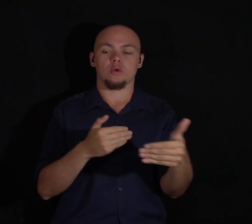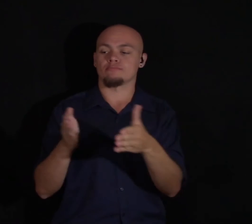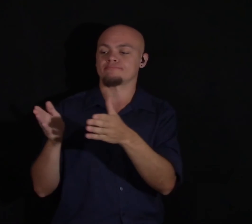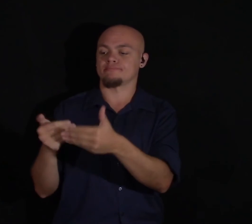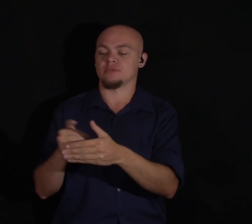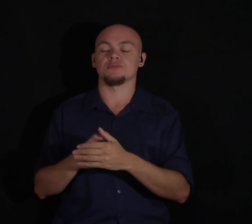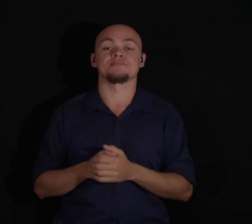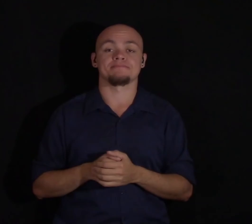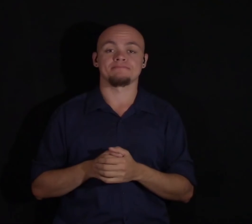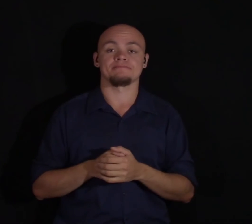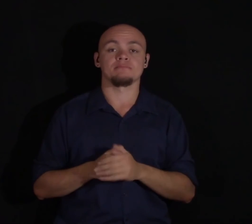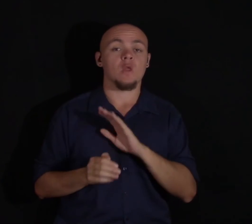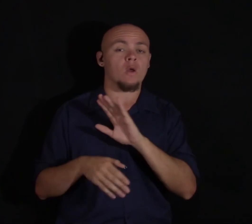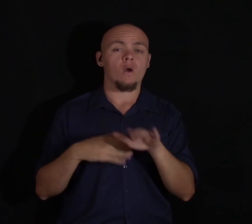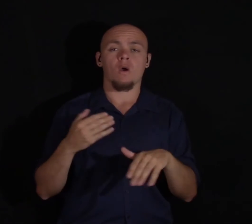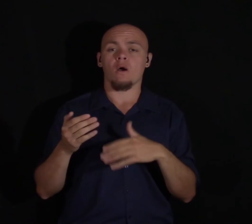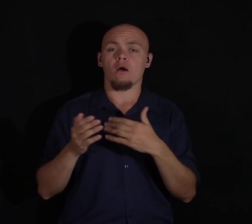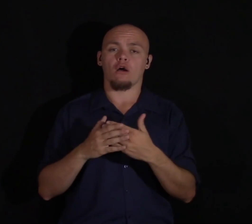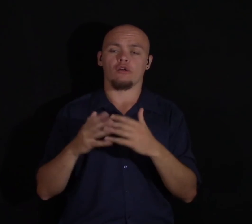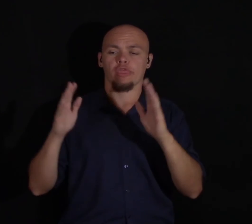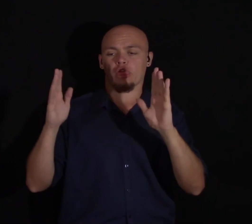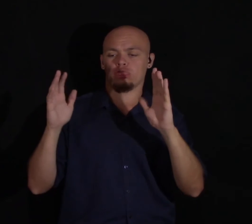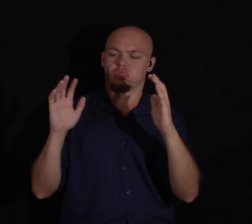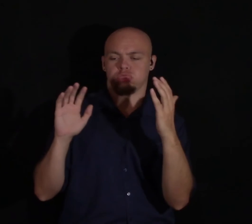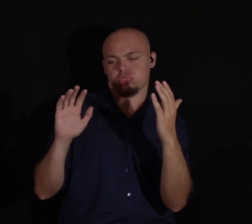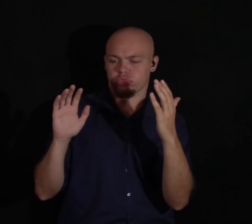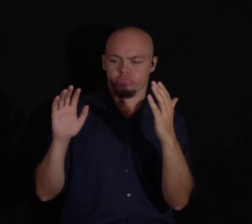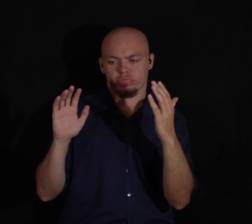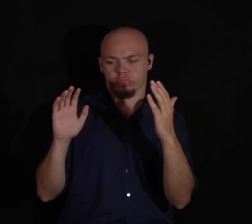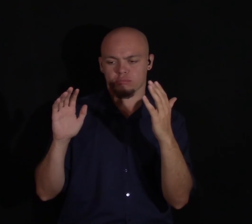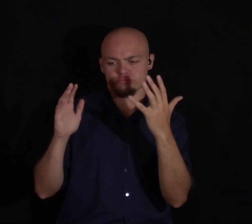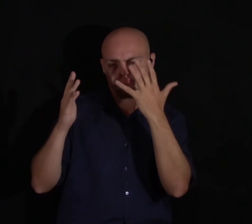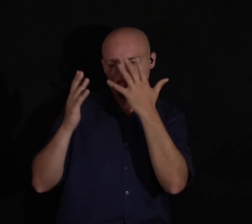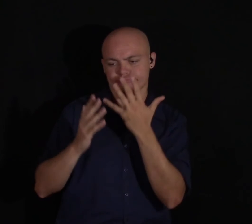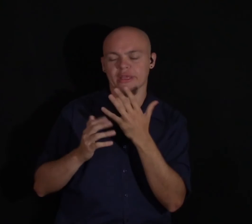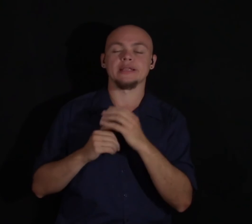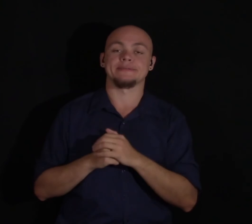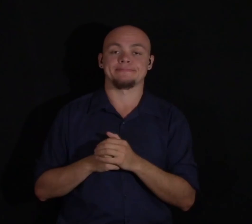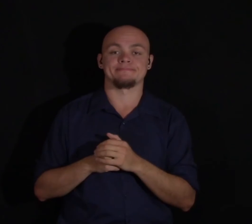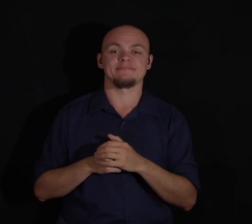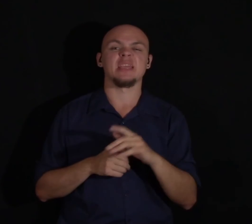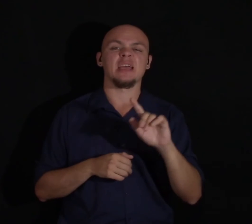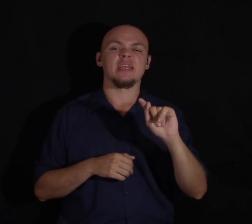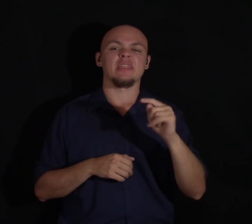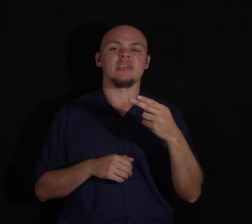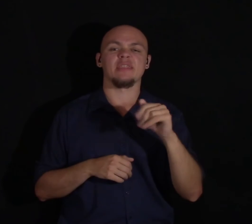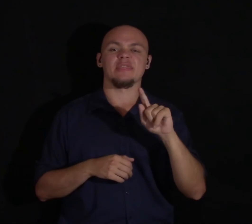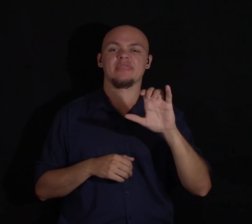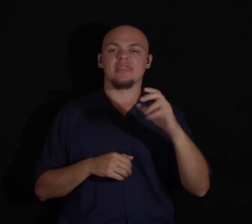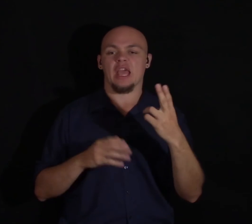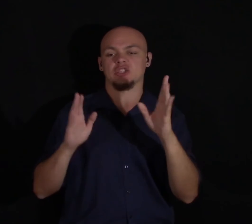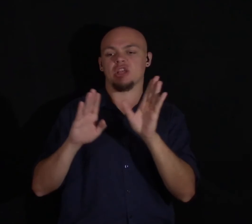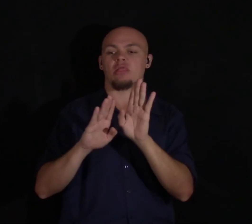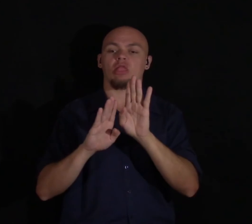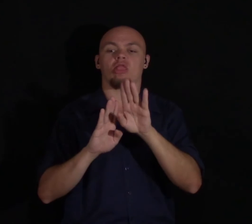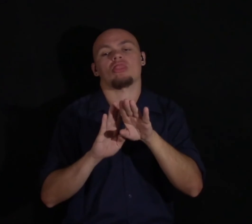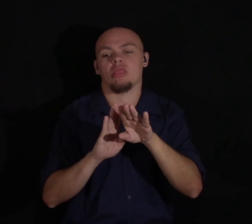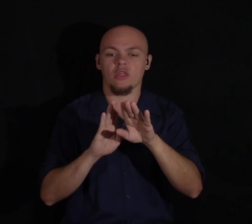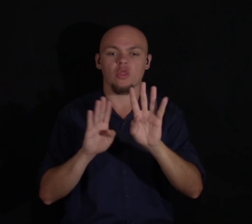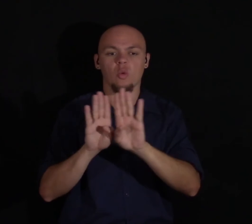all the squalidness of the most miserable penury. The thatch had fallen in, the walls were unplastered, and the door was